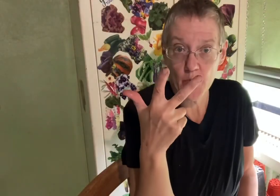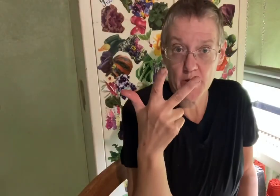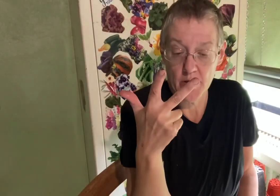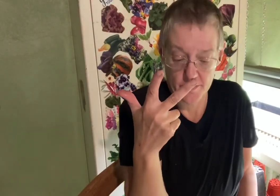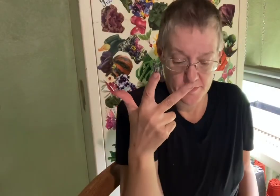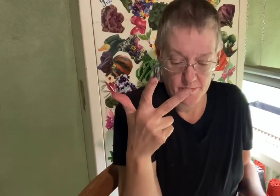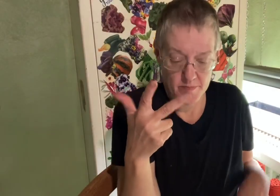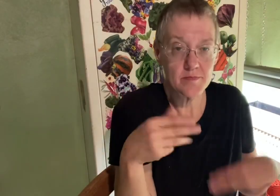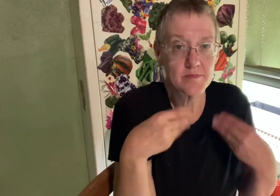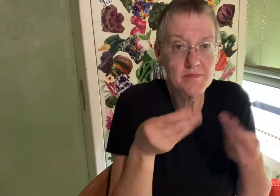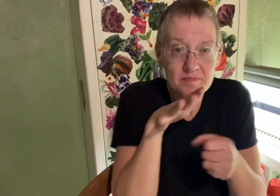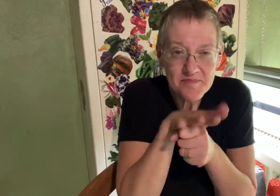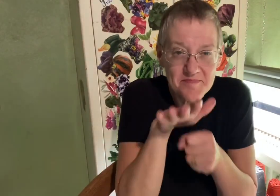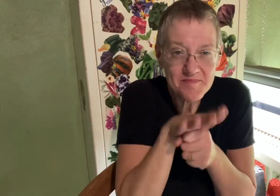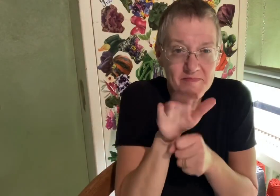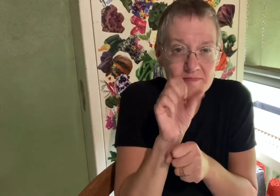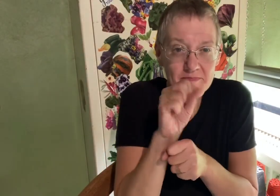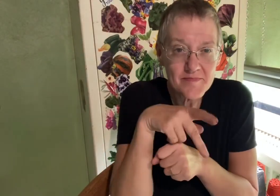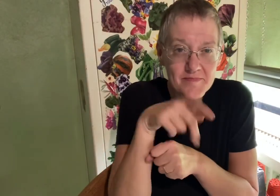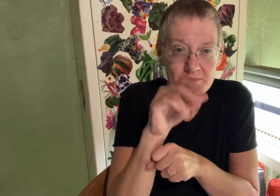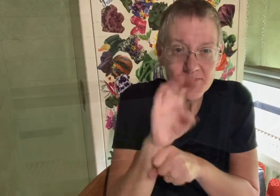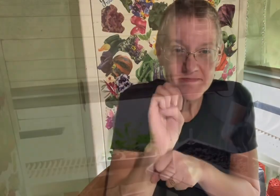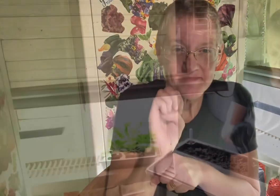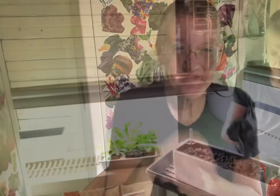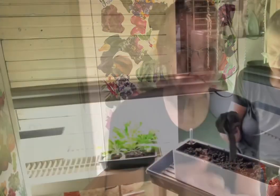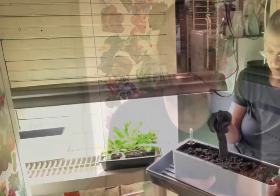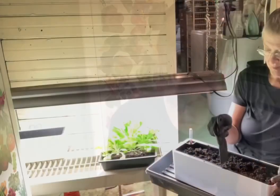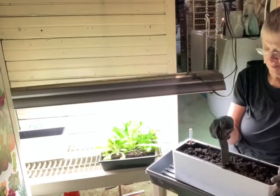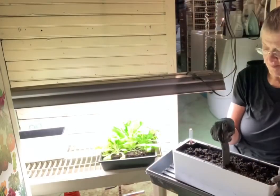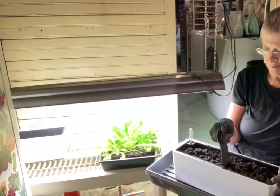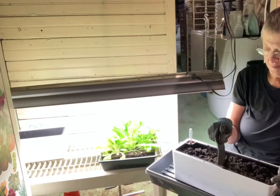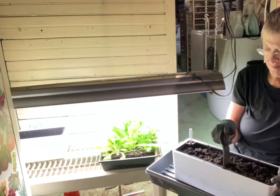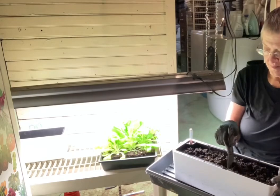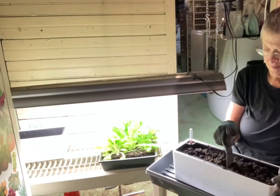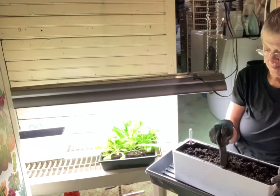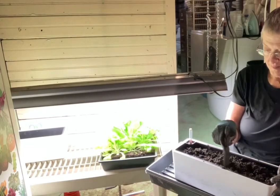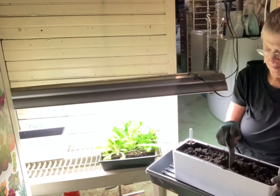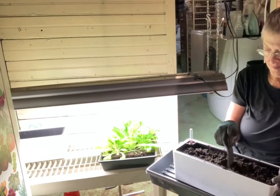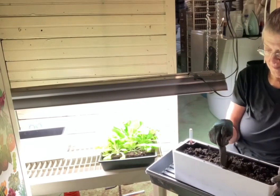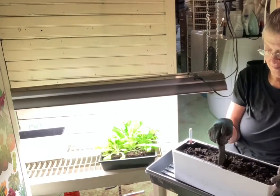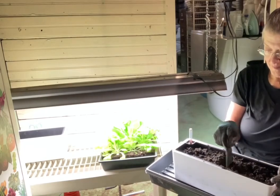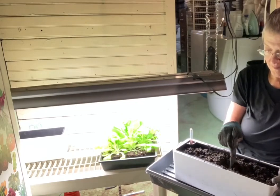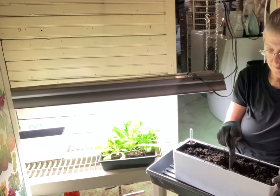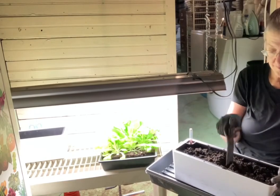We're going to put 3 lettuces in each. I think that'll give them enough space.